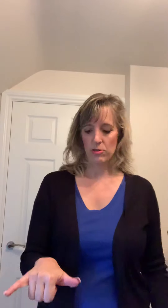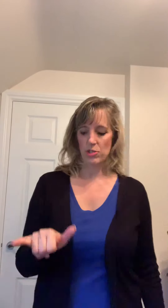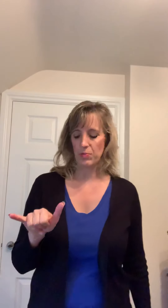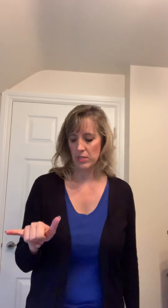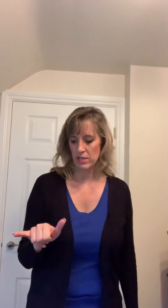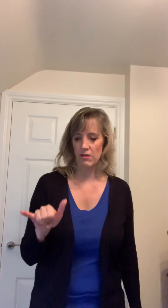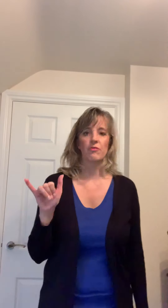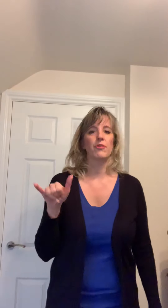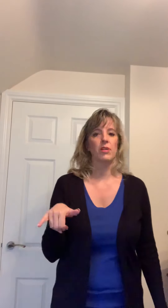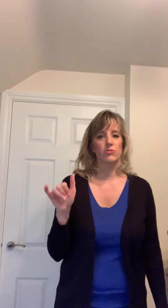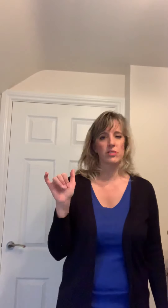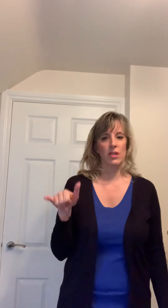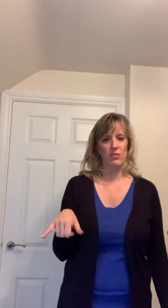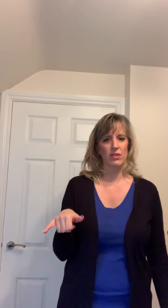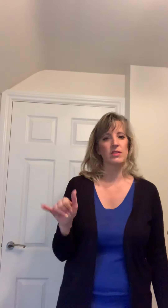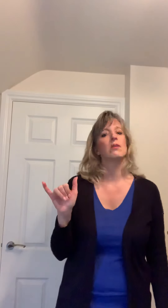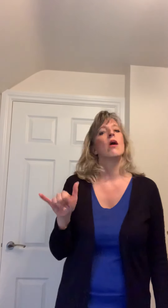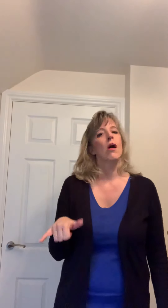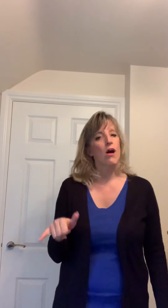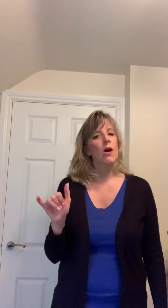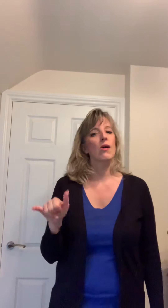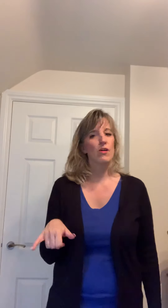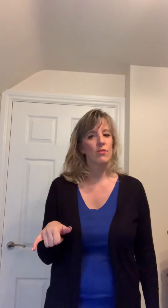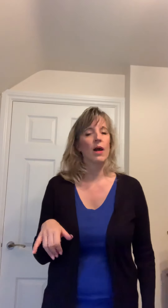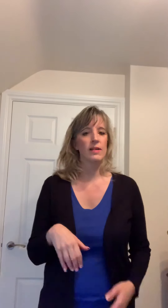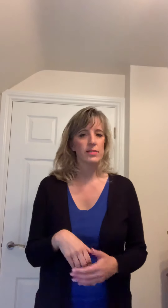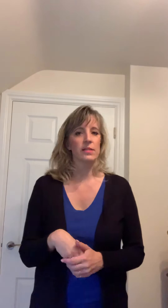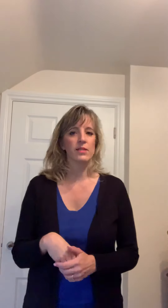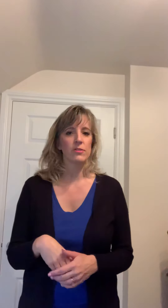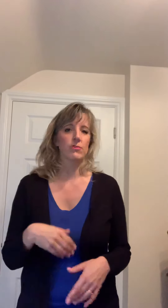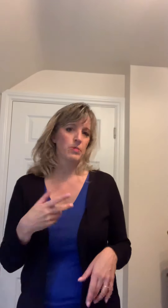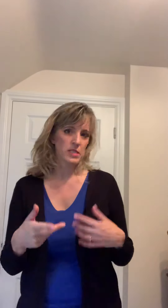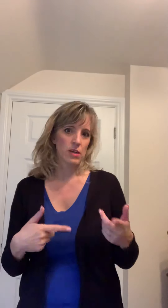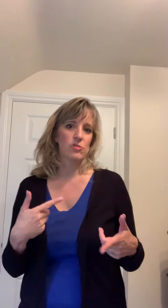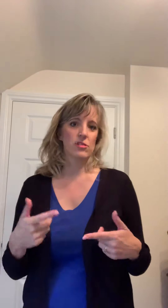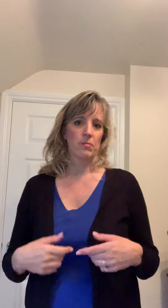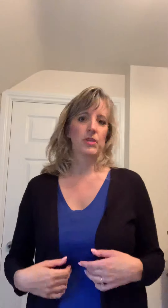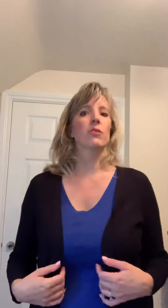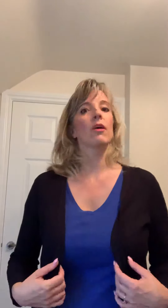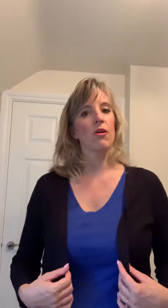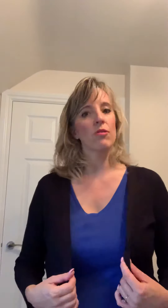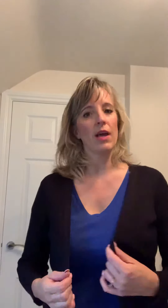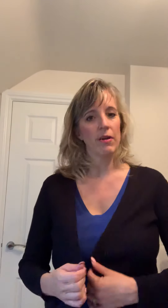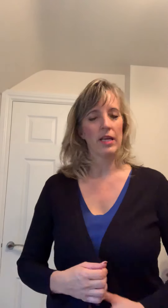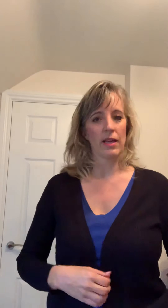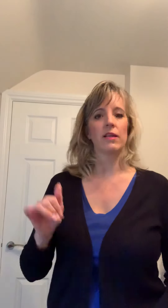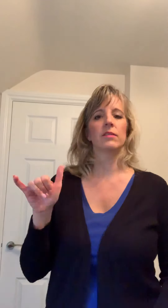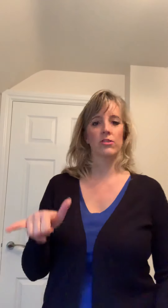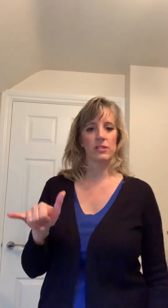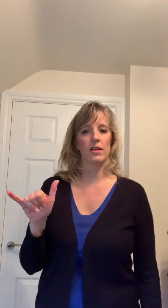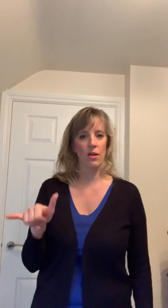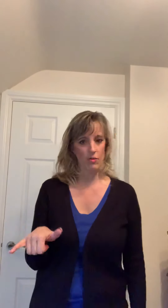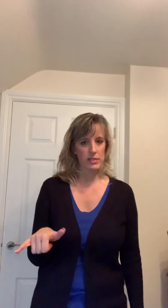just put it down in front. You just kind of go like this. Oh, I see. So if somebody tells you something, you're like, oh, now I get it. You can say, oh, I